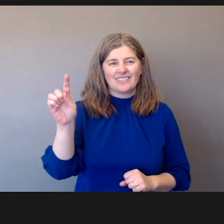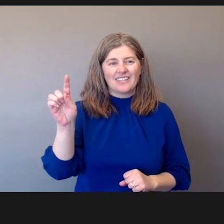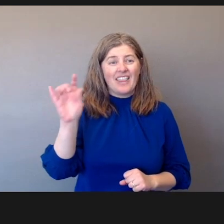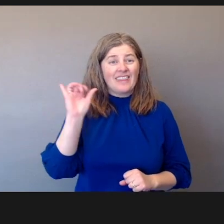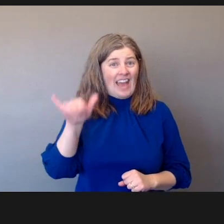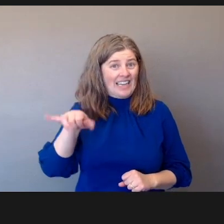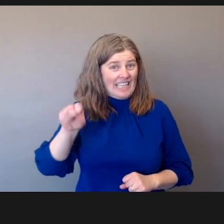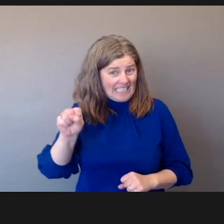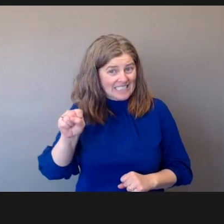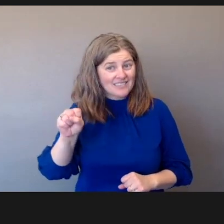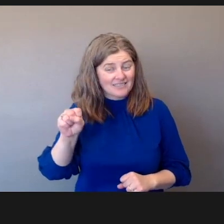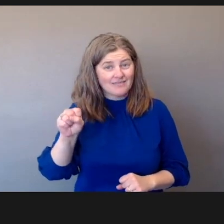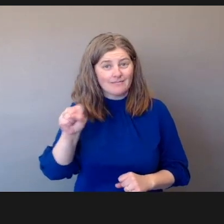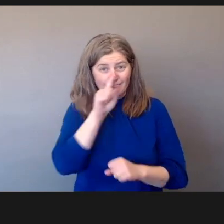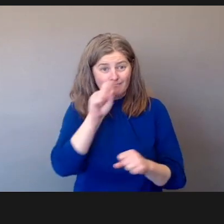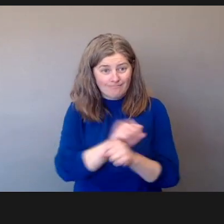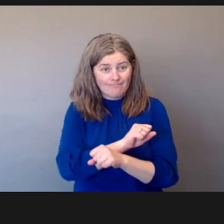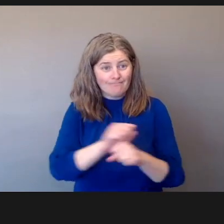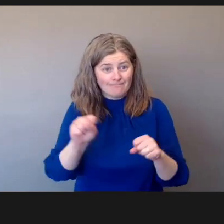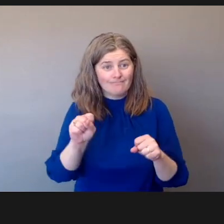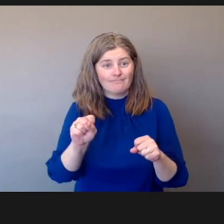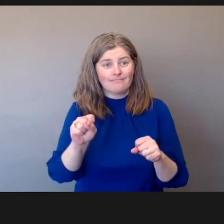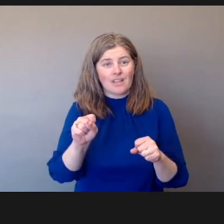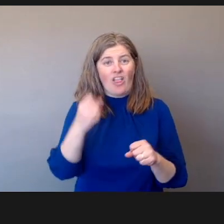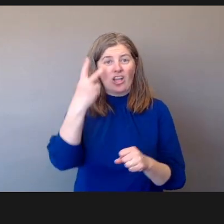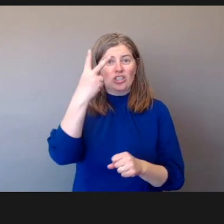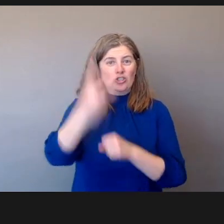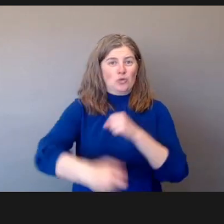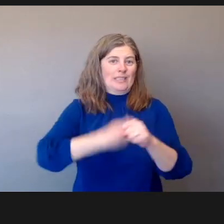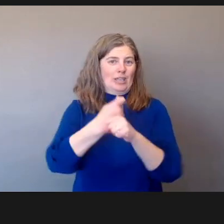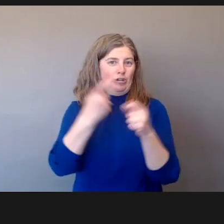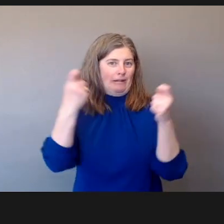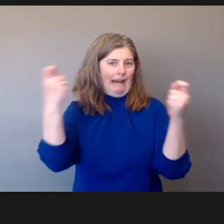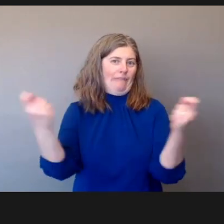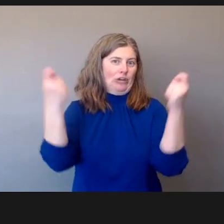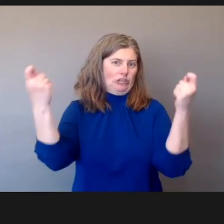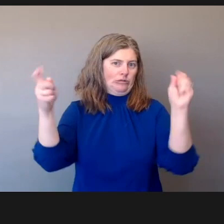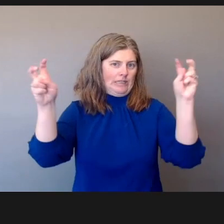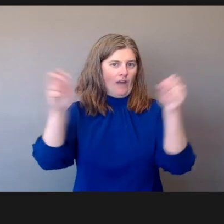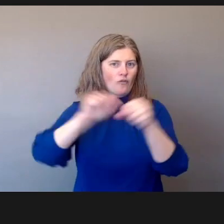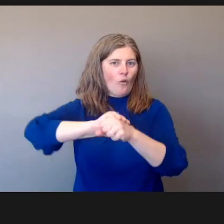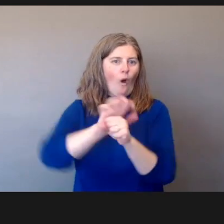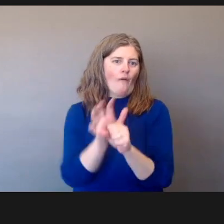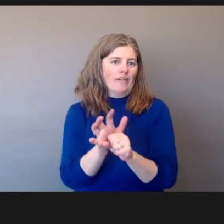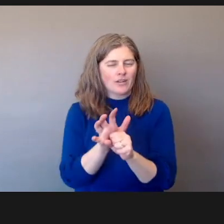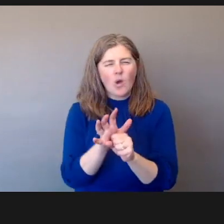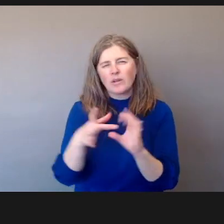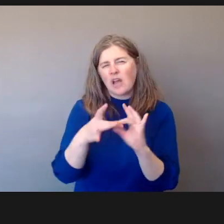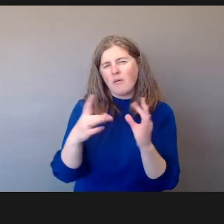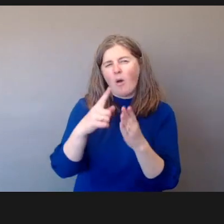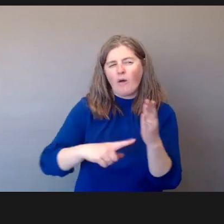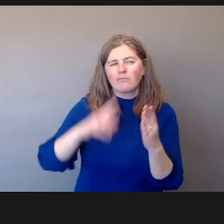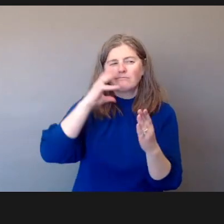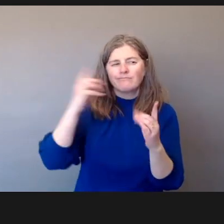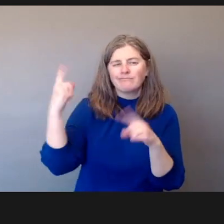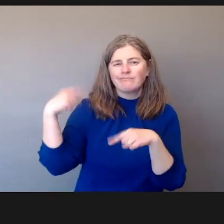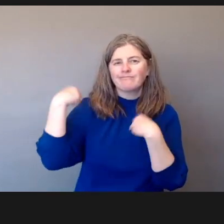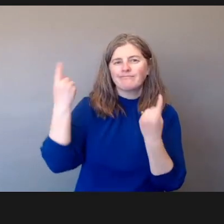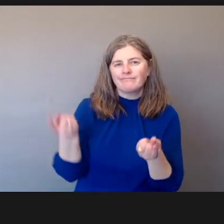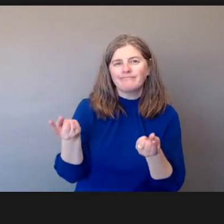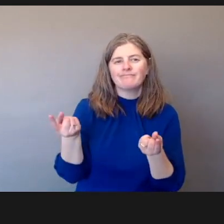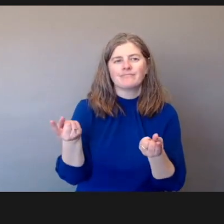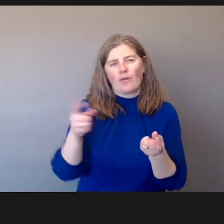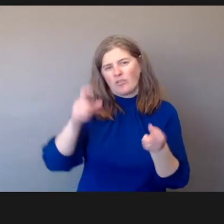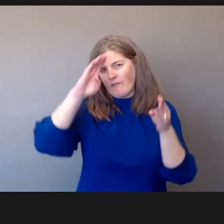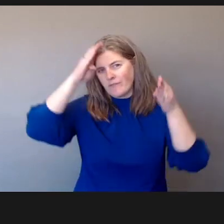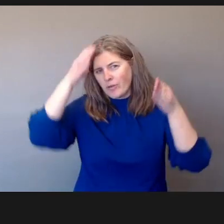that is the 2-year anniversary of COVID. We'll talk a little bit about what we've been through, but mainly focus